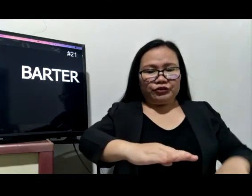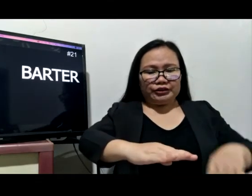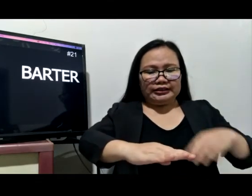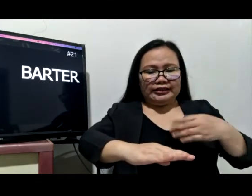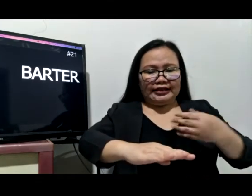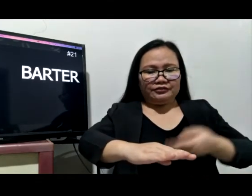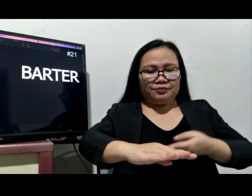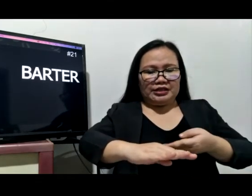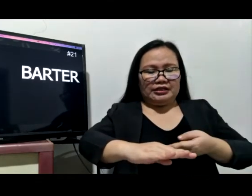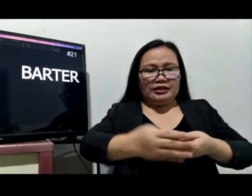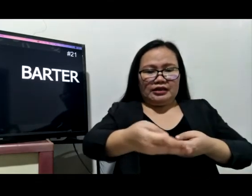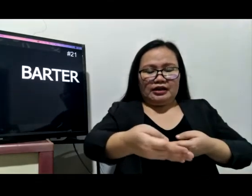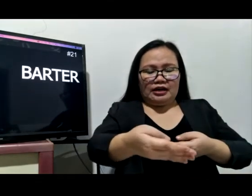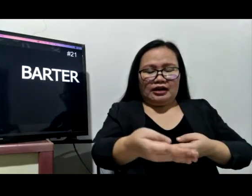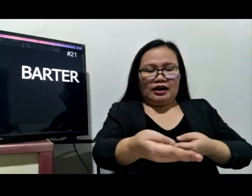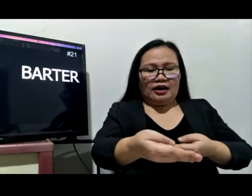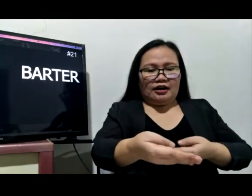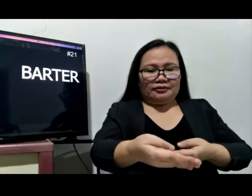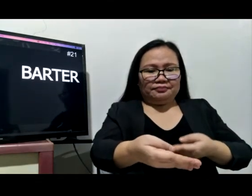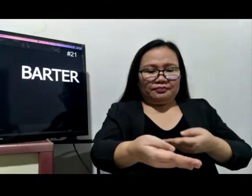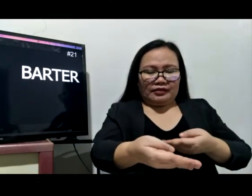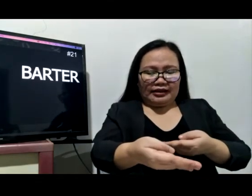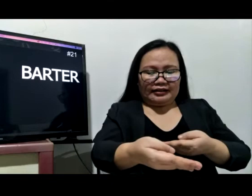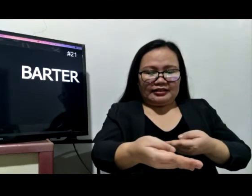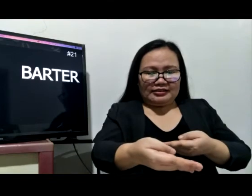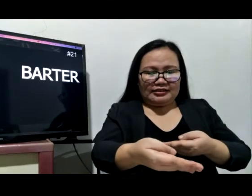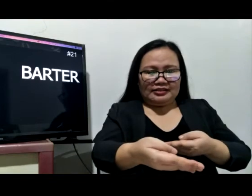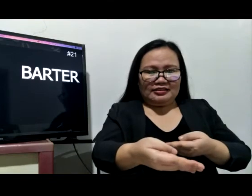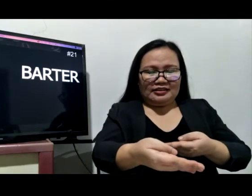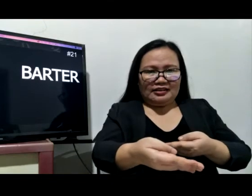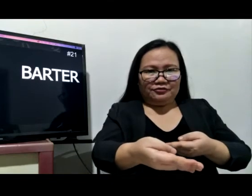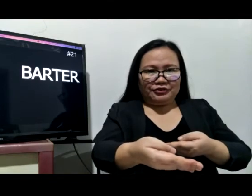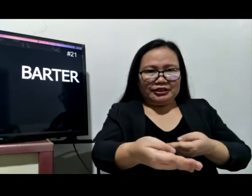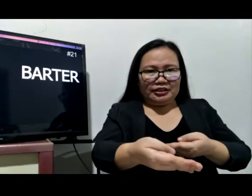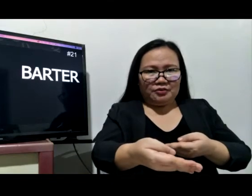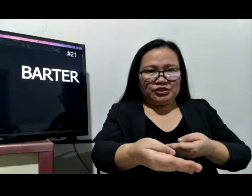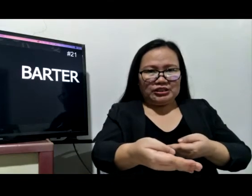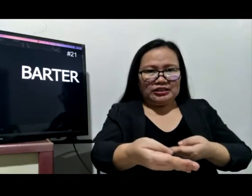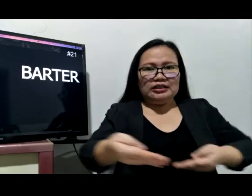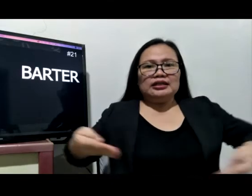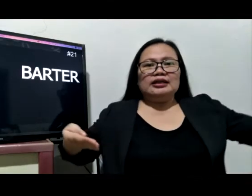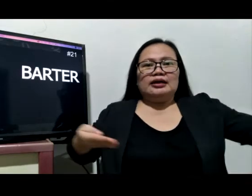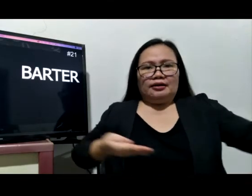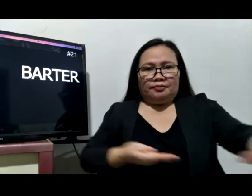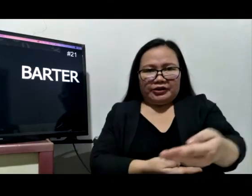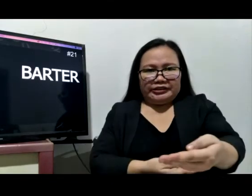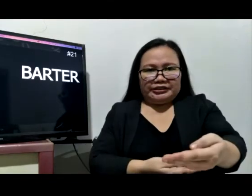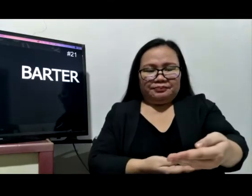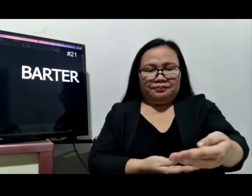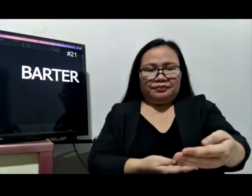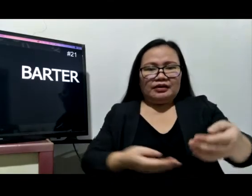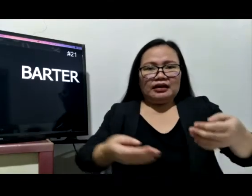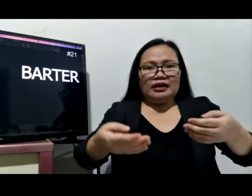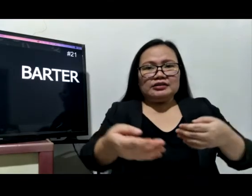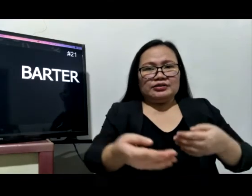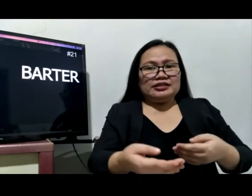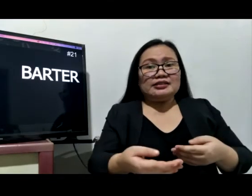over the left B like this. Vertical motion, barter. So it's just like